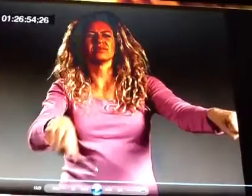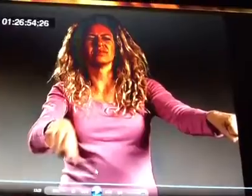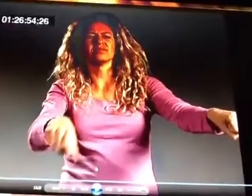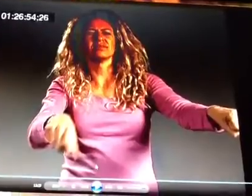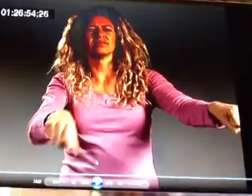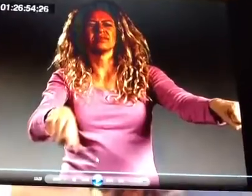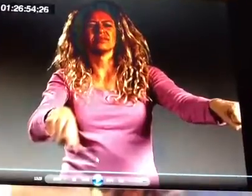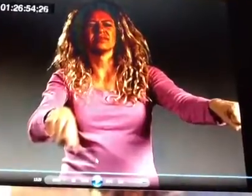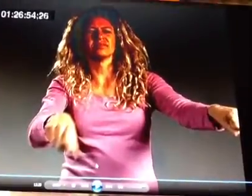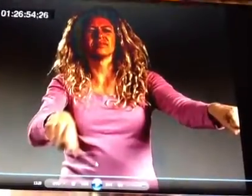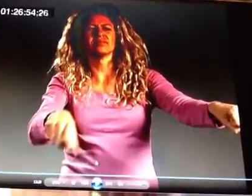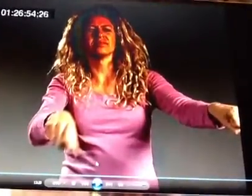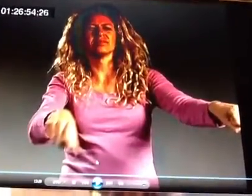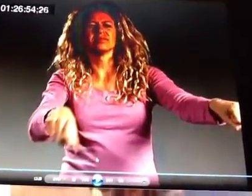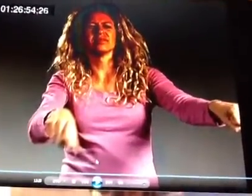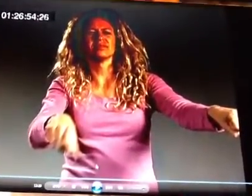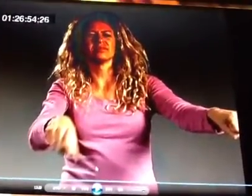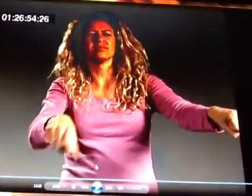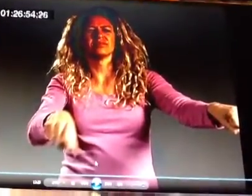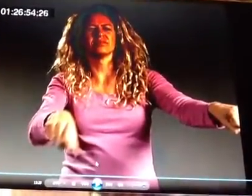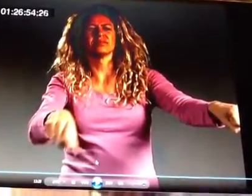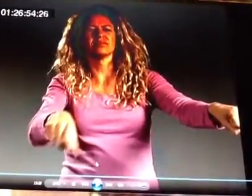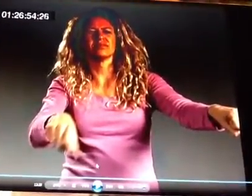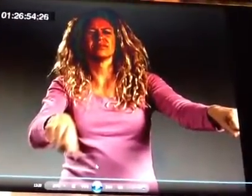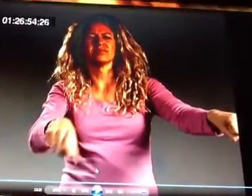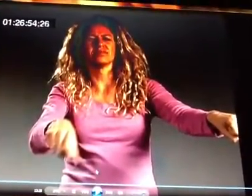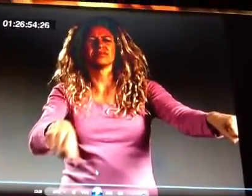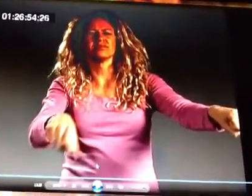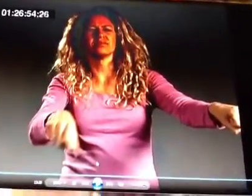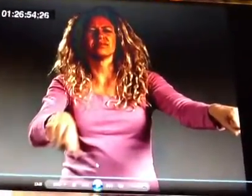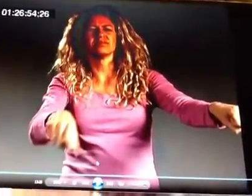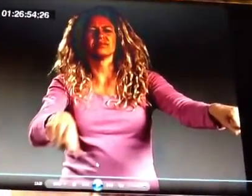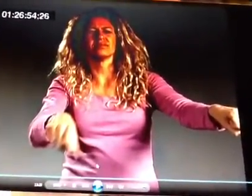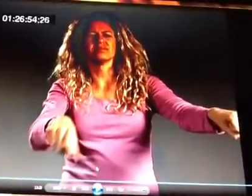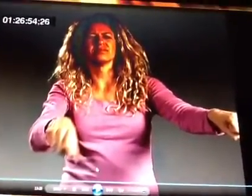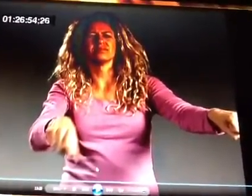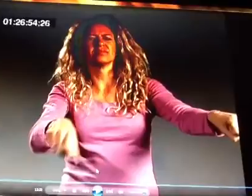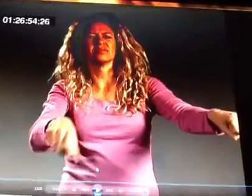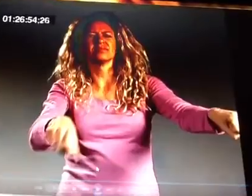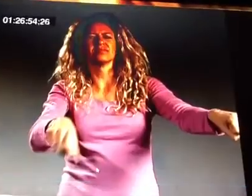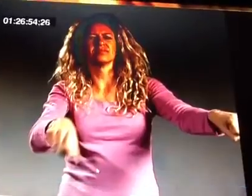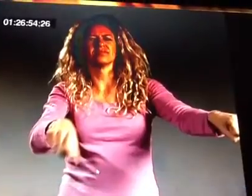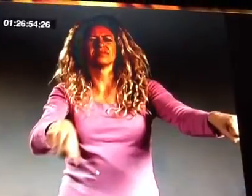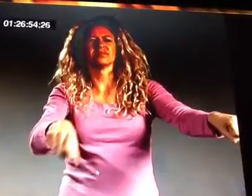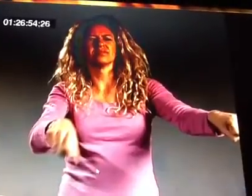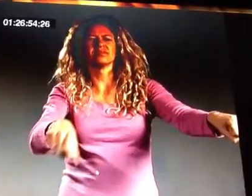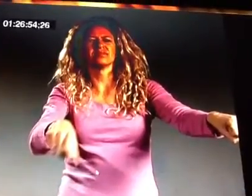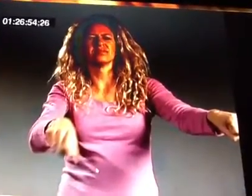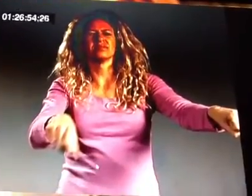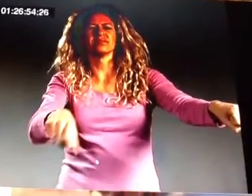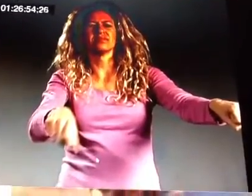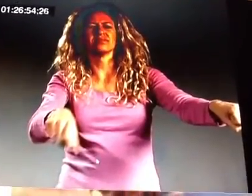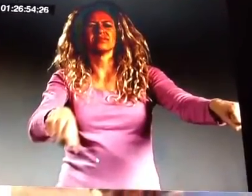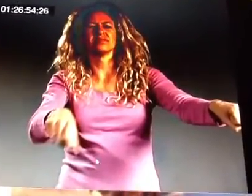So, week after week, I watched to see if my plants were growing. And, you know, the Arizona temperature is very consistent. It's very even.